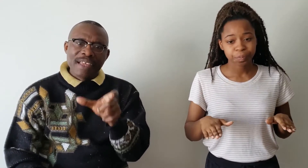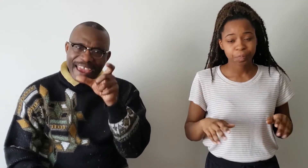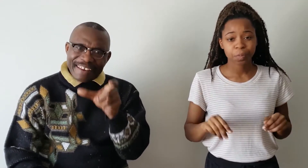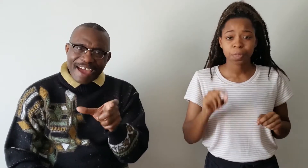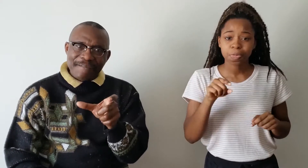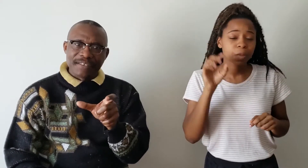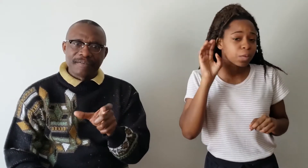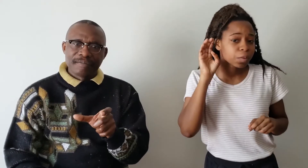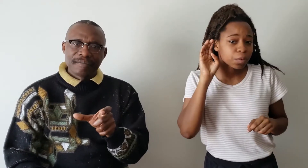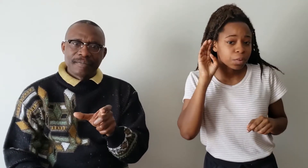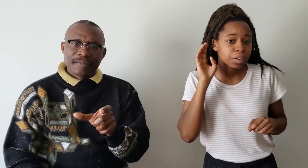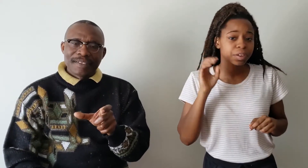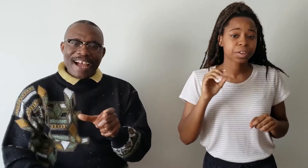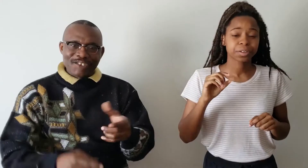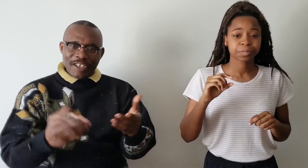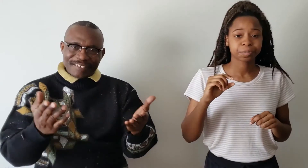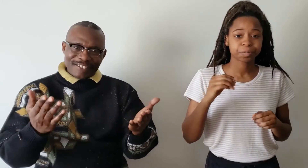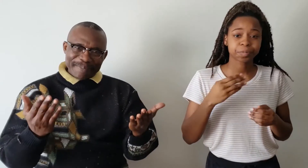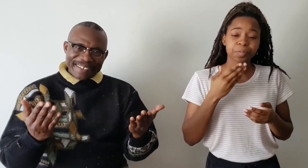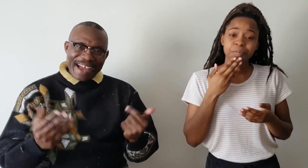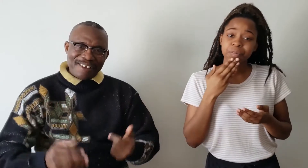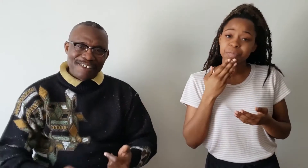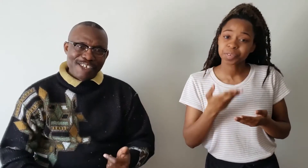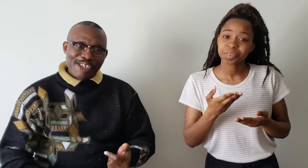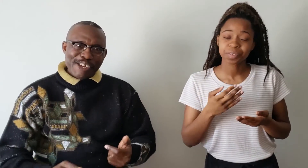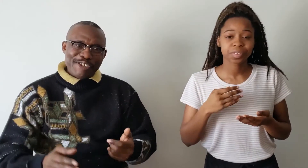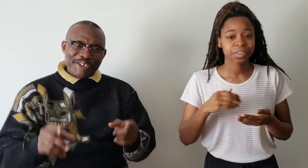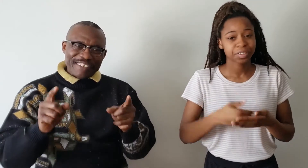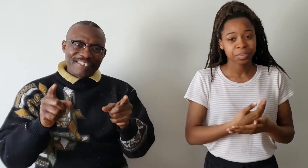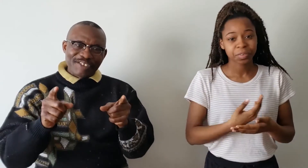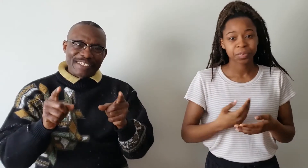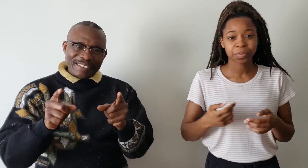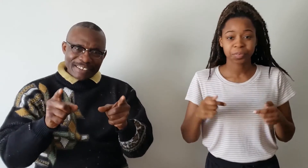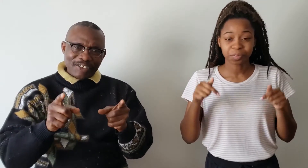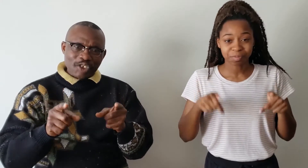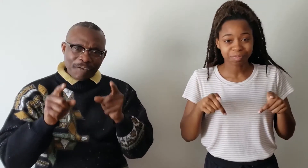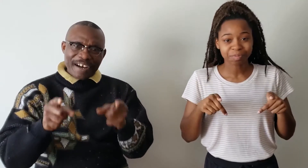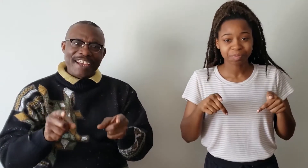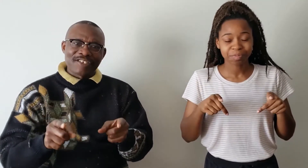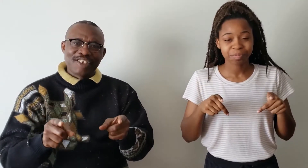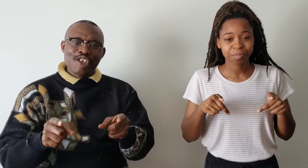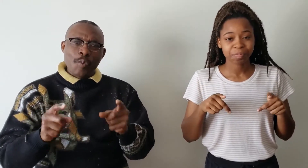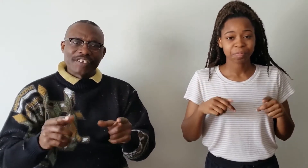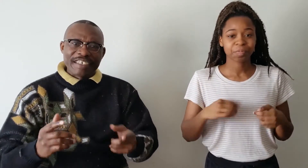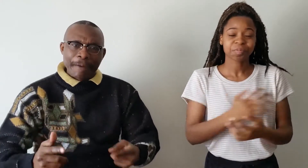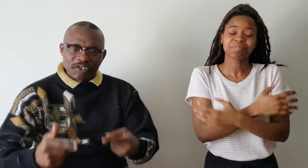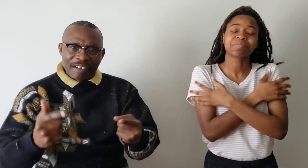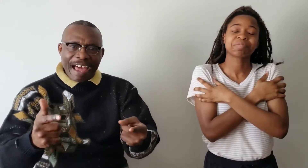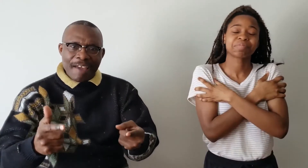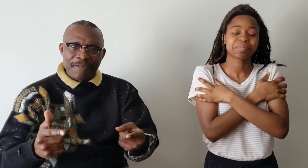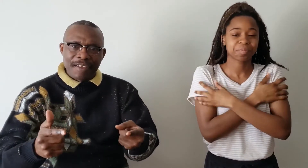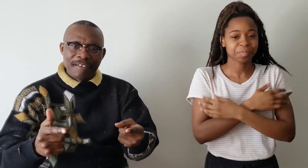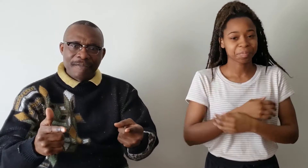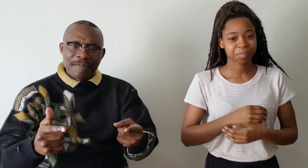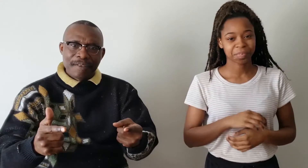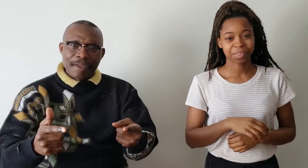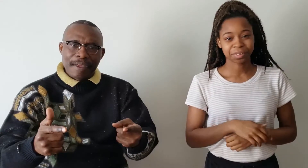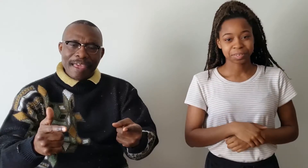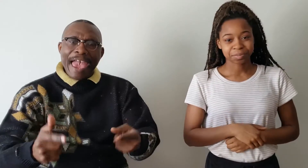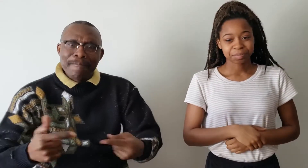in heaven. As you listen to me now, you're listening to the good news of Christ, which gives life.